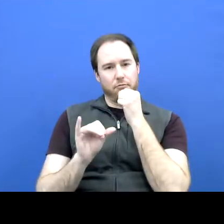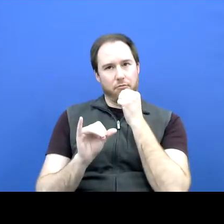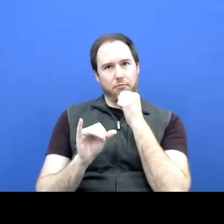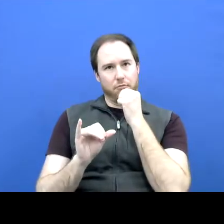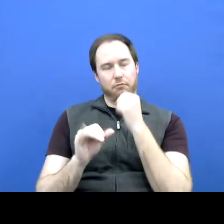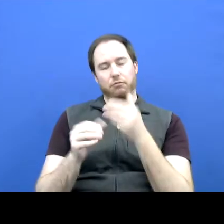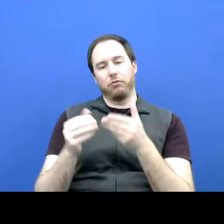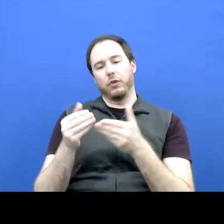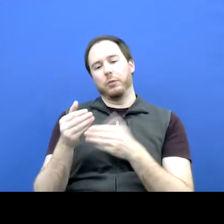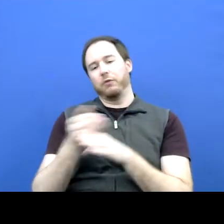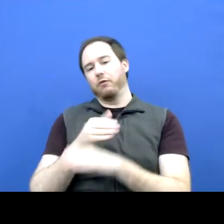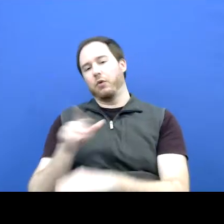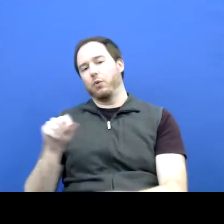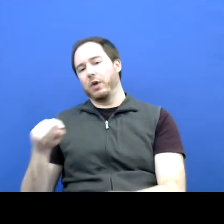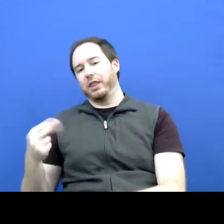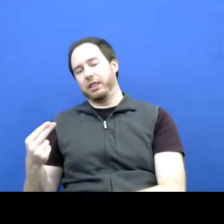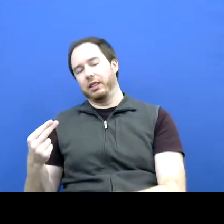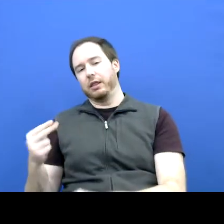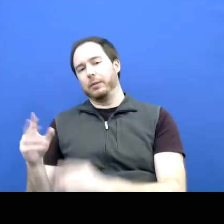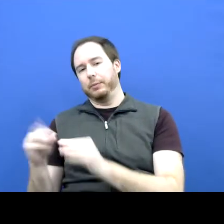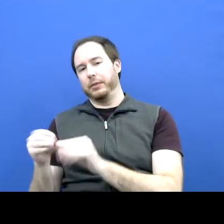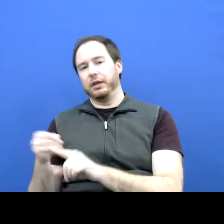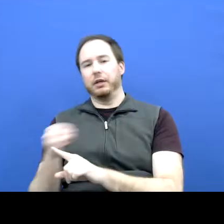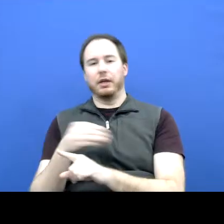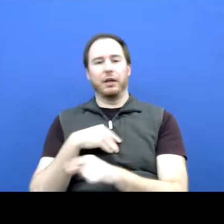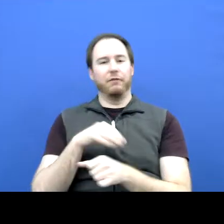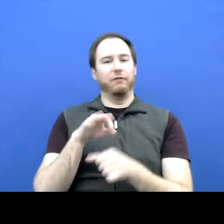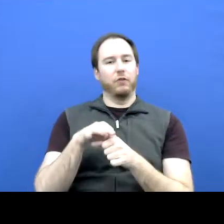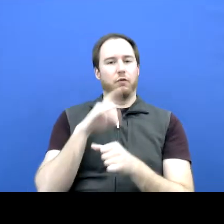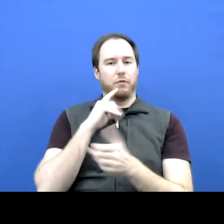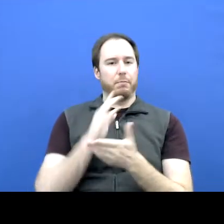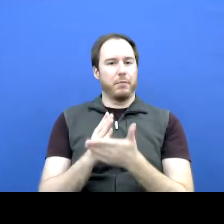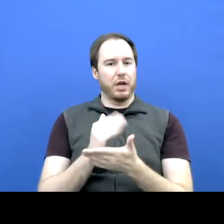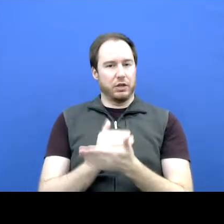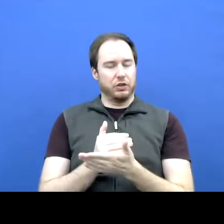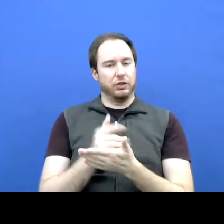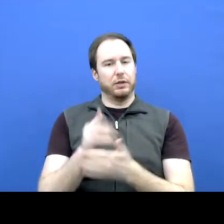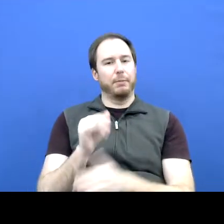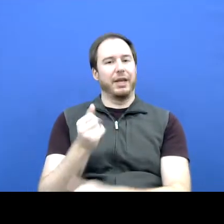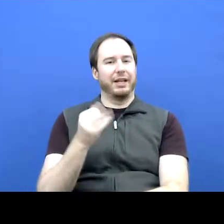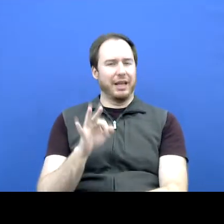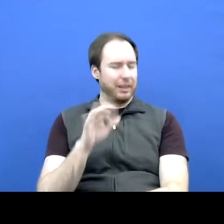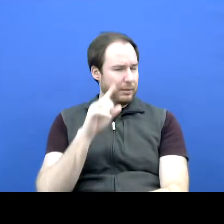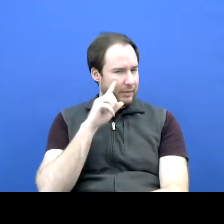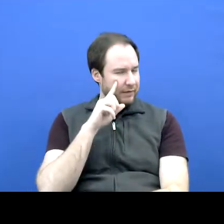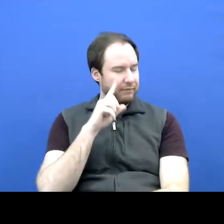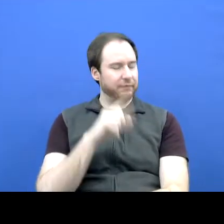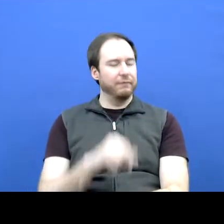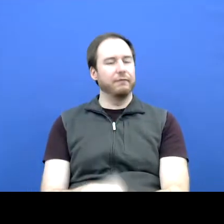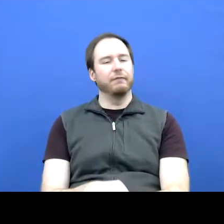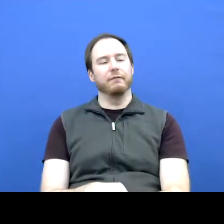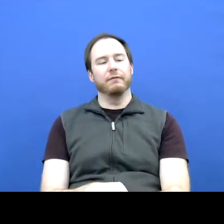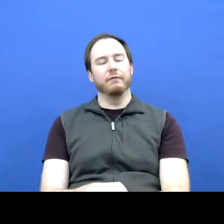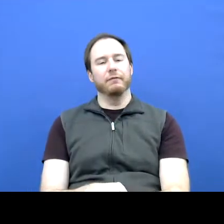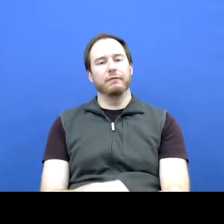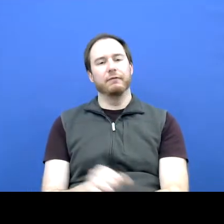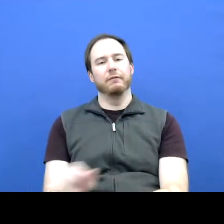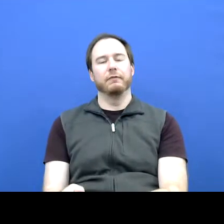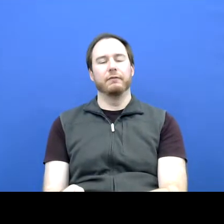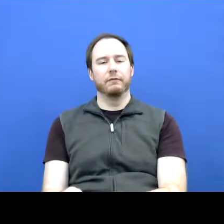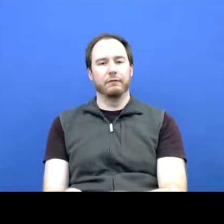next board meeting, we also have the vote for the budget on May 19th, I believe.